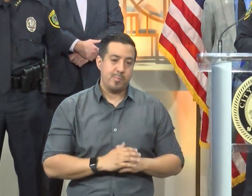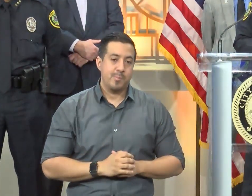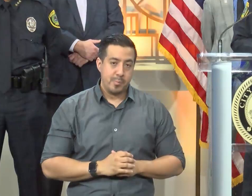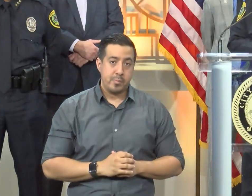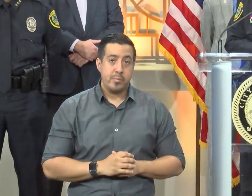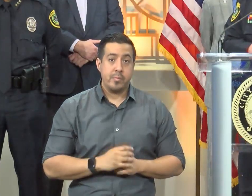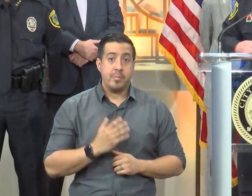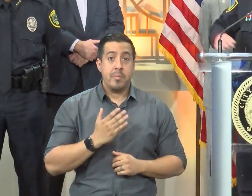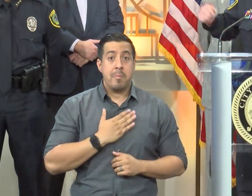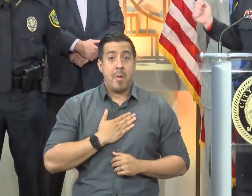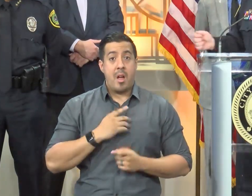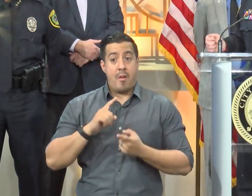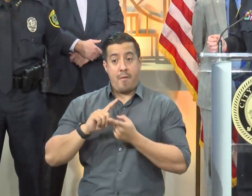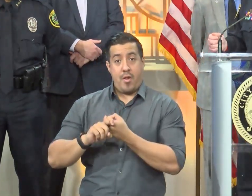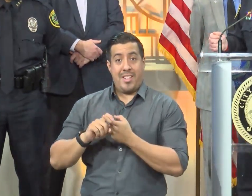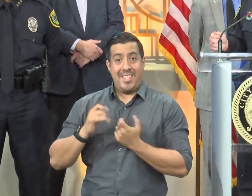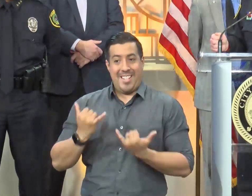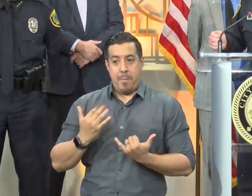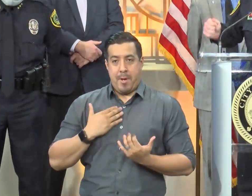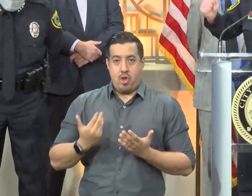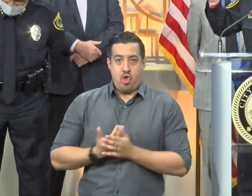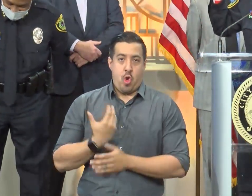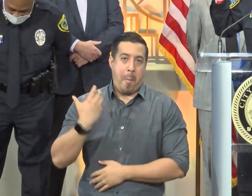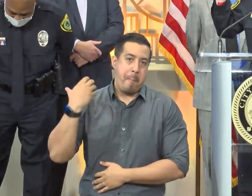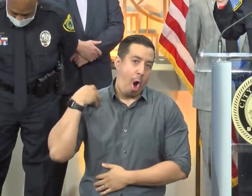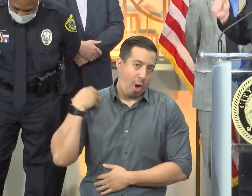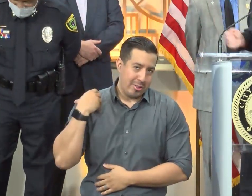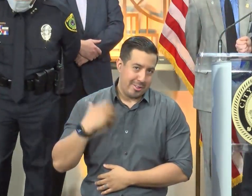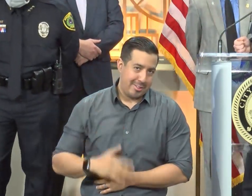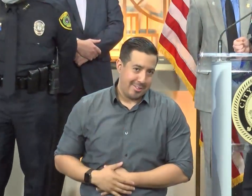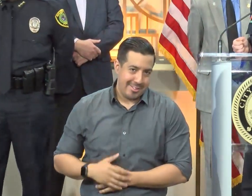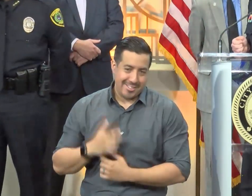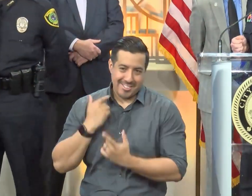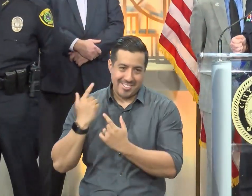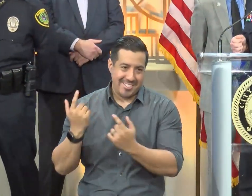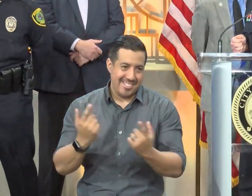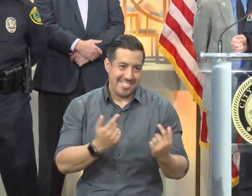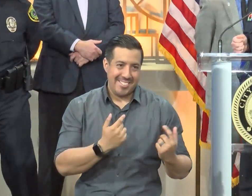my friend and my new boss. Let